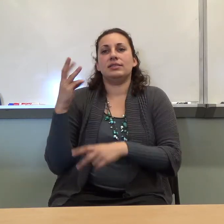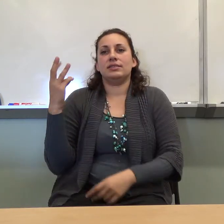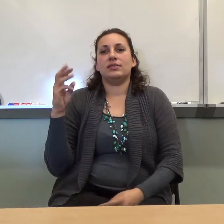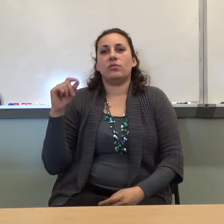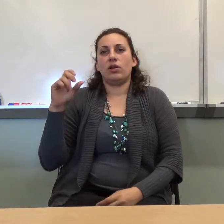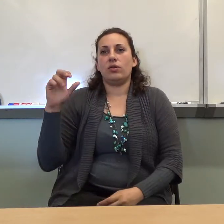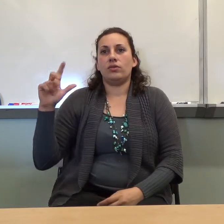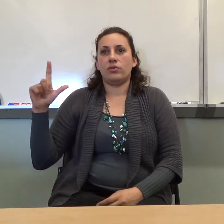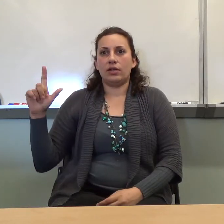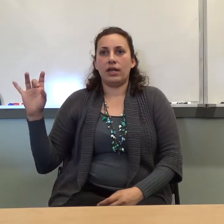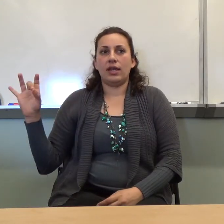guess 7 will work, huh?